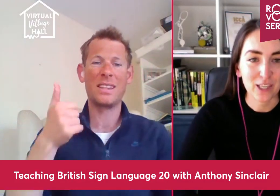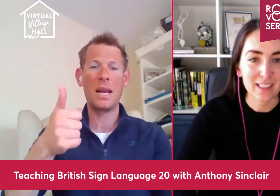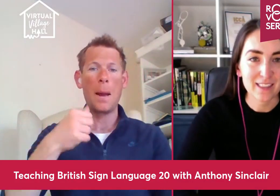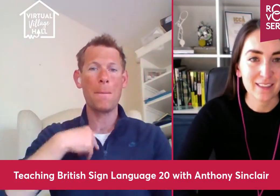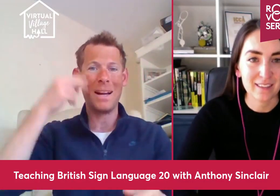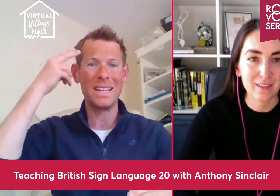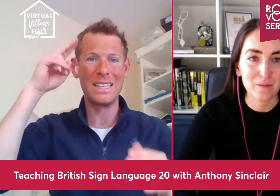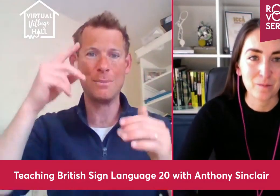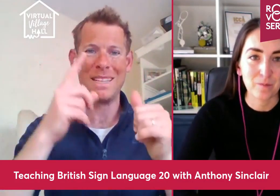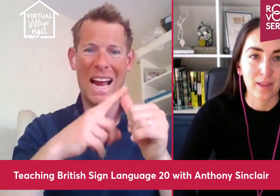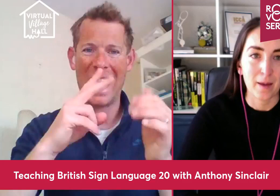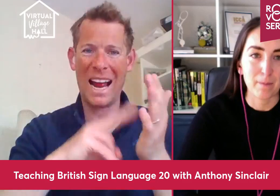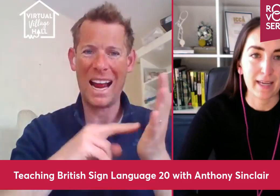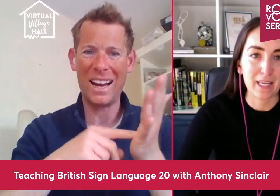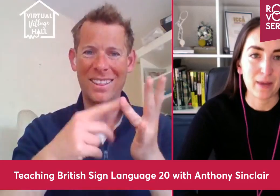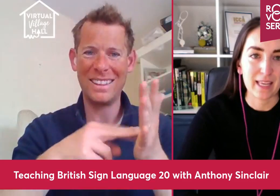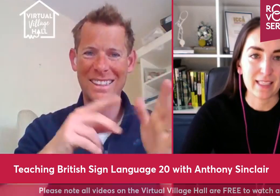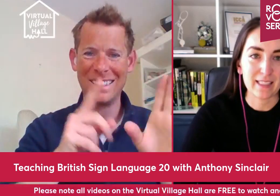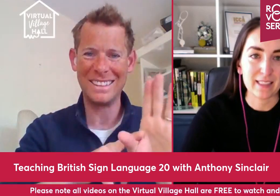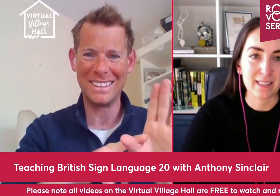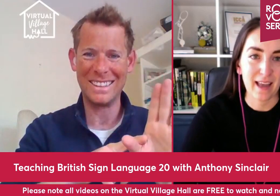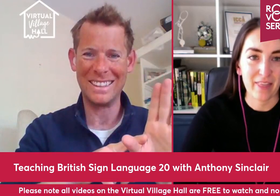class. My name is